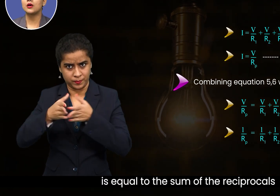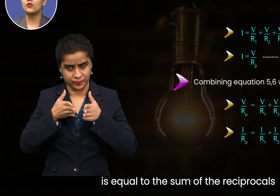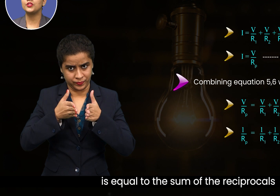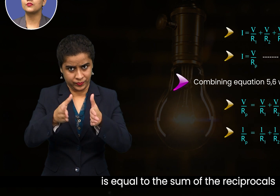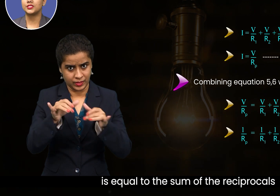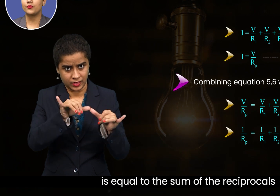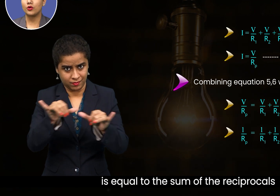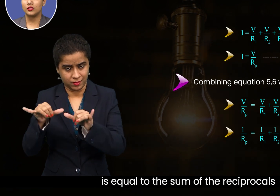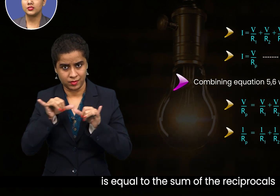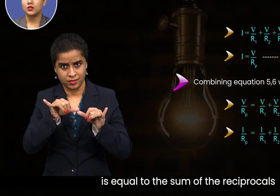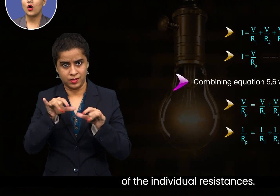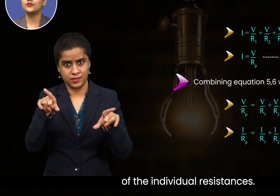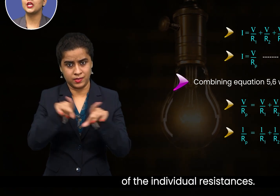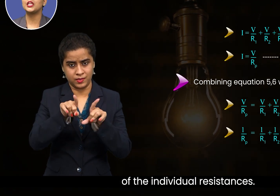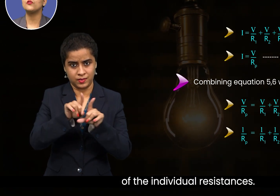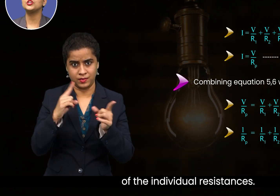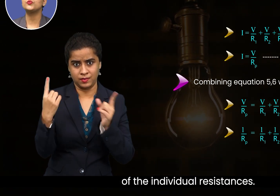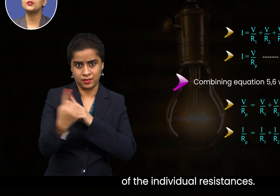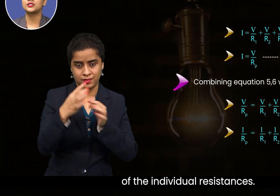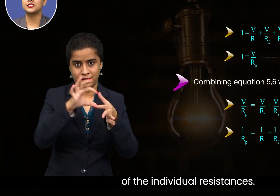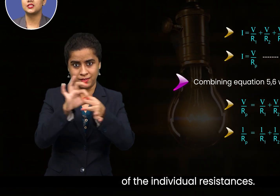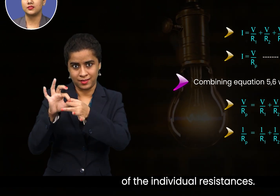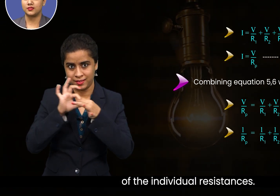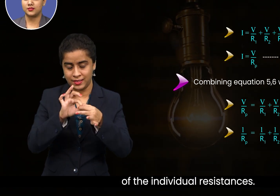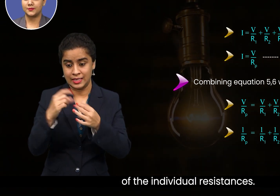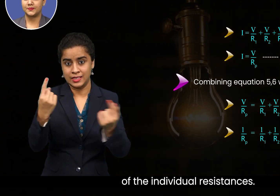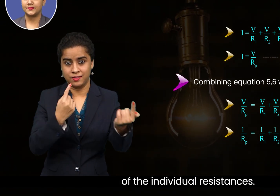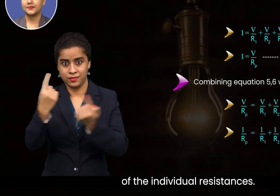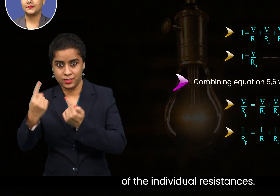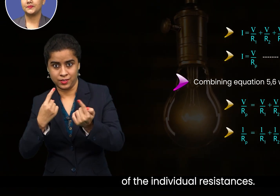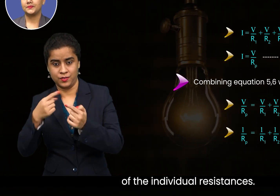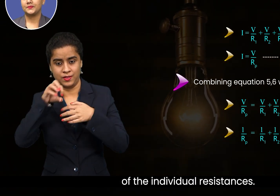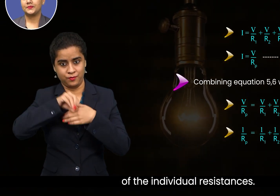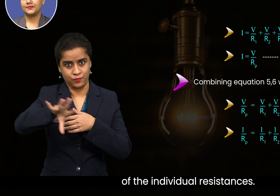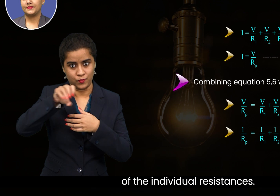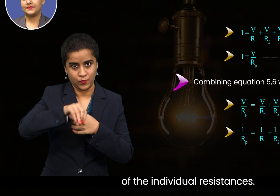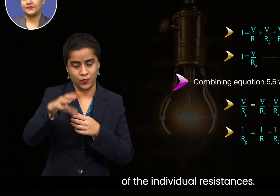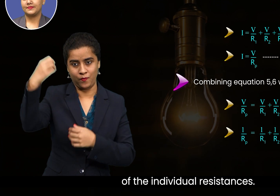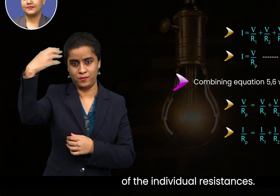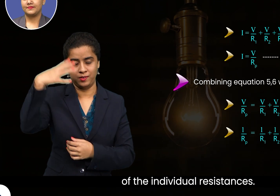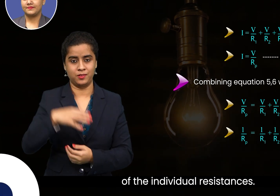the sum of the reciprocals of the individual resistances.